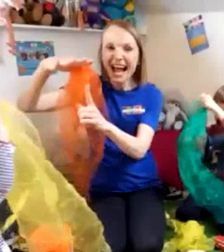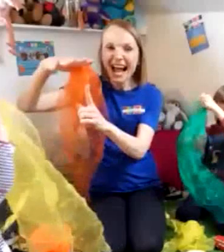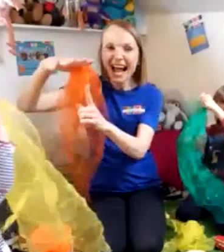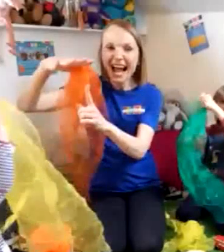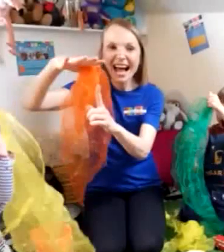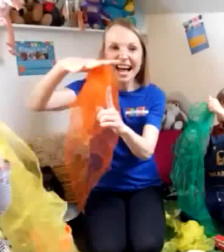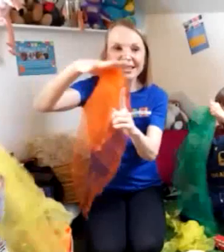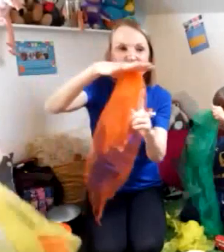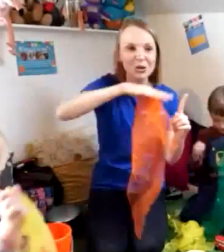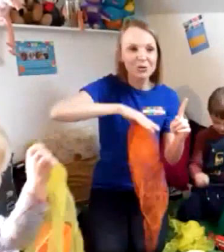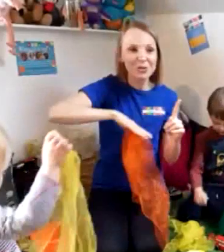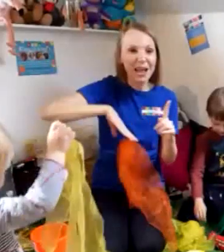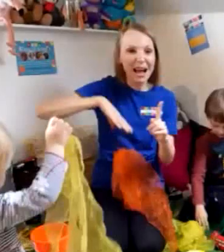as you fly,